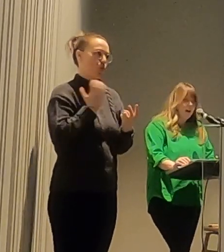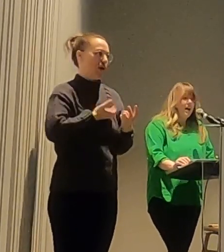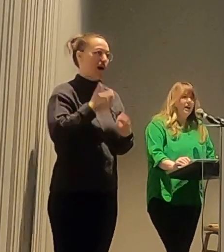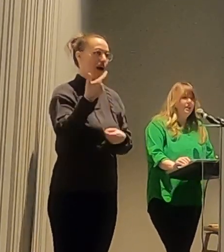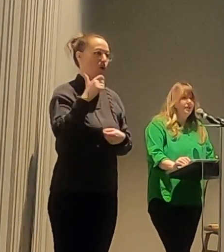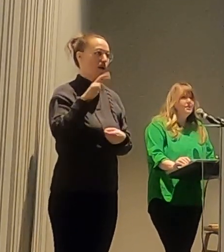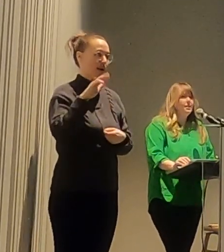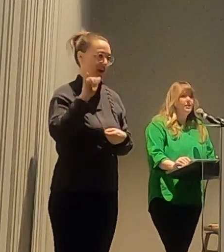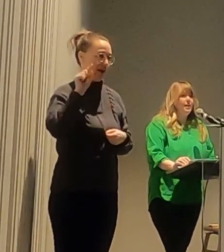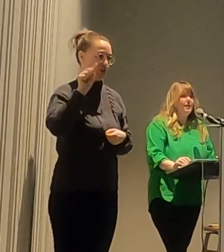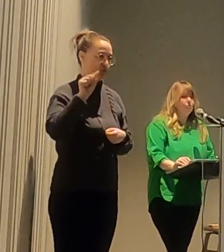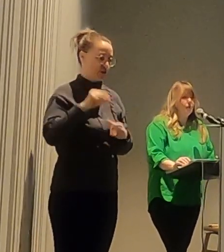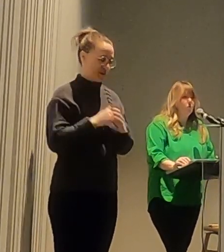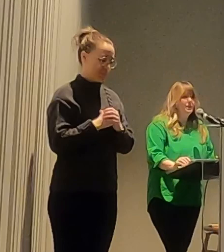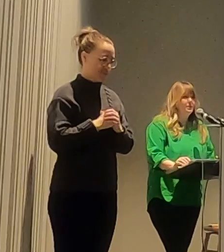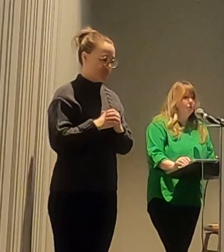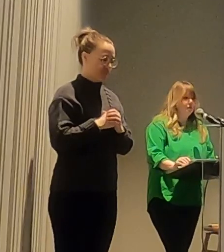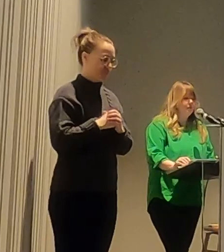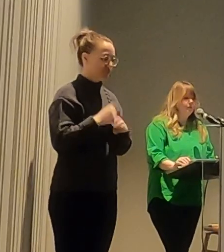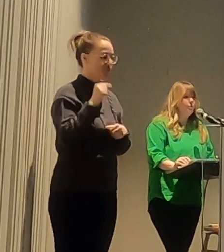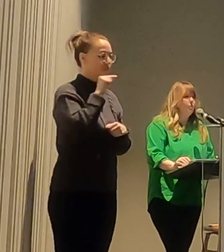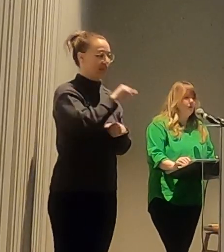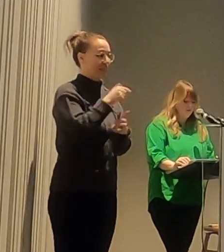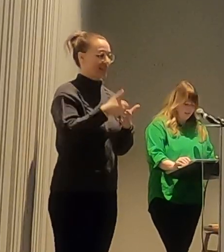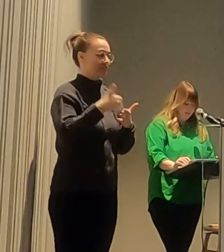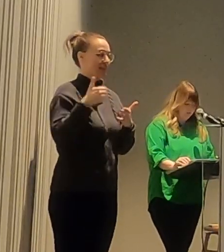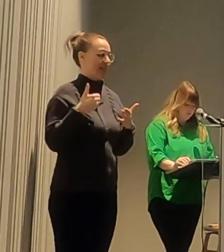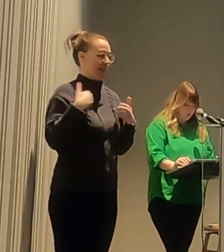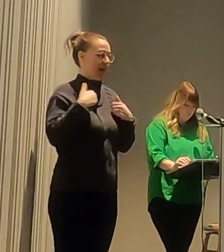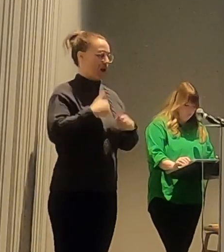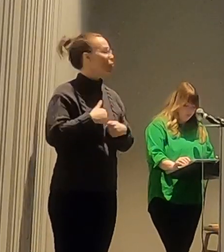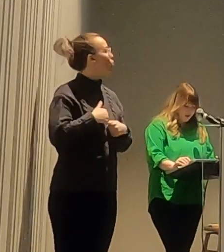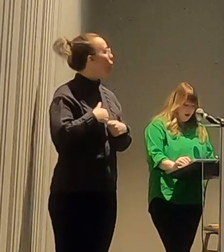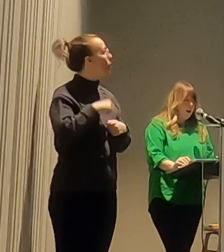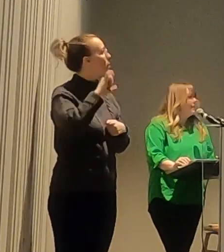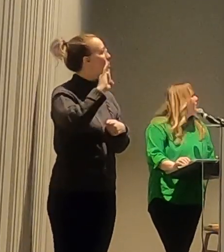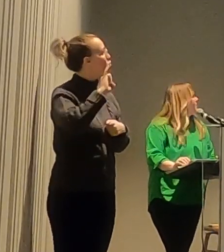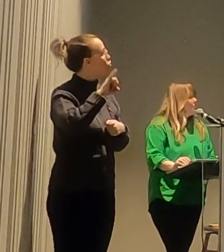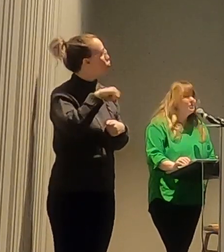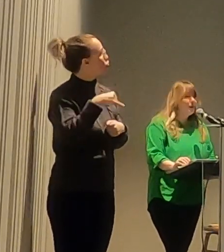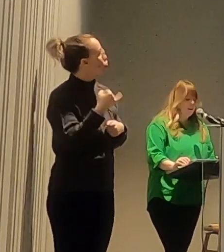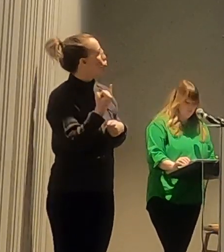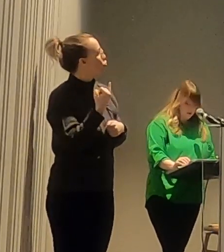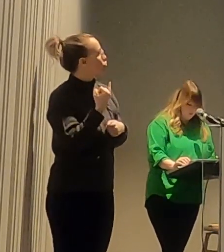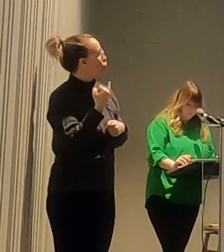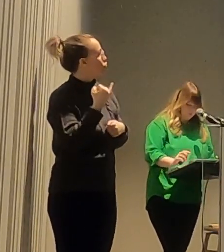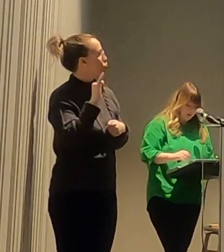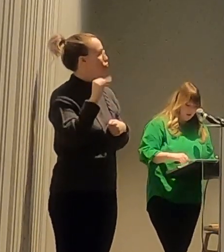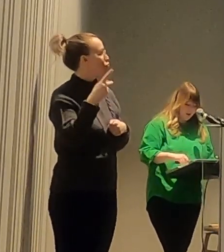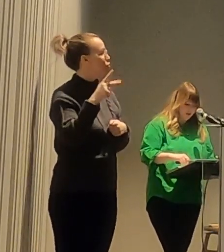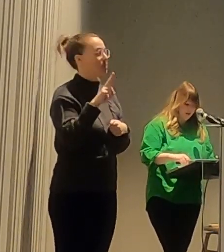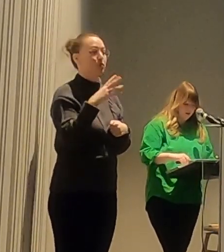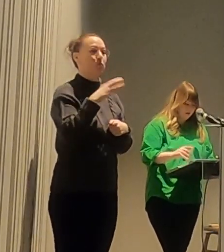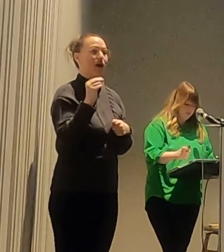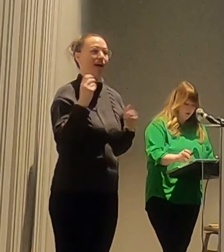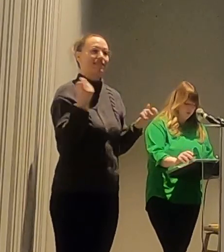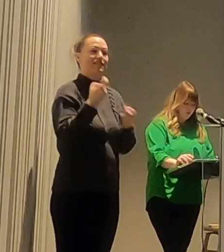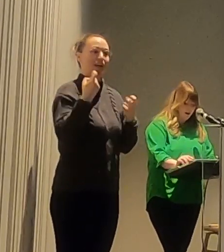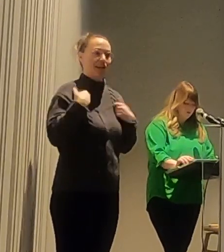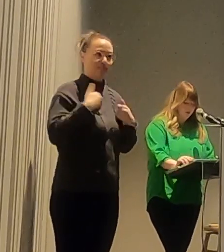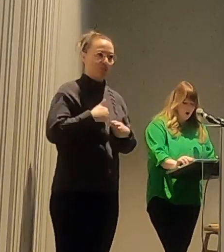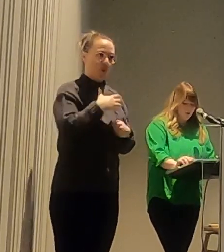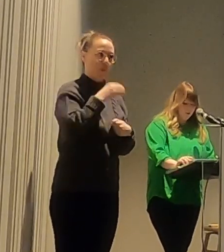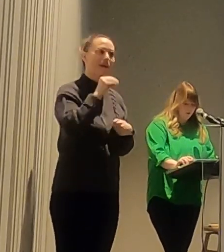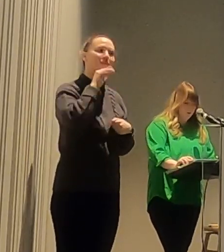gallery. And this, like the last robe, is a jifu or festive robe, and also a dragon robe. The